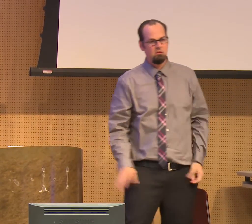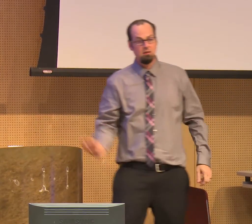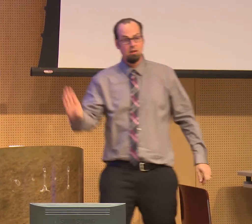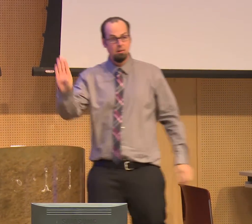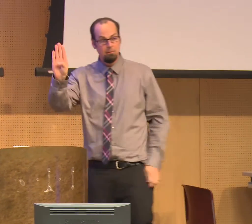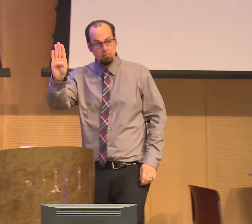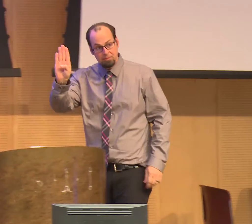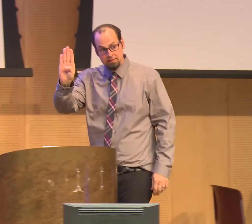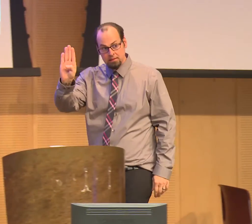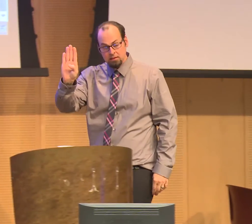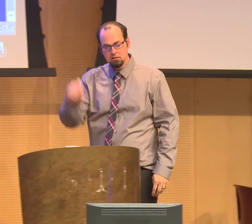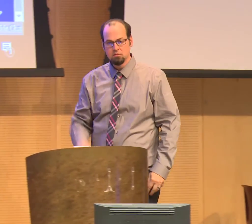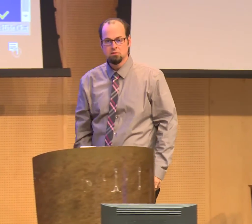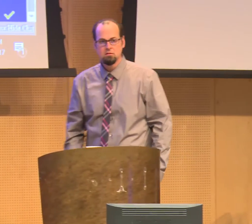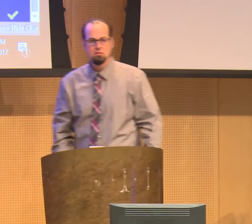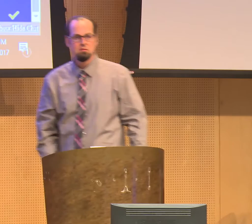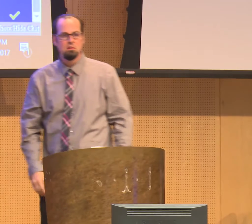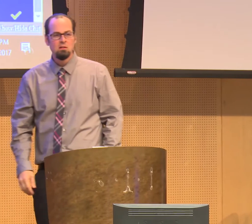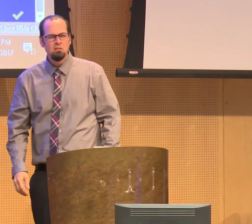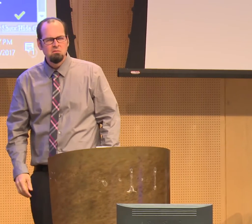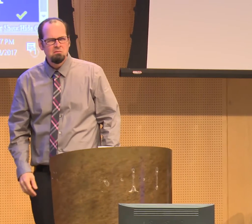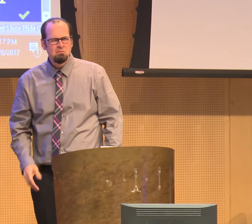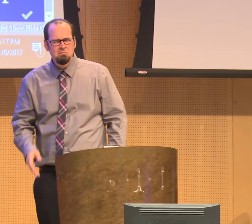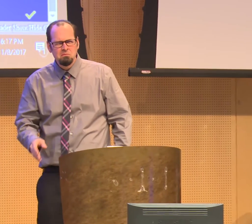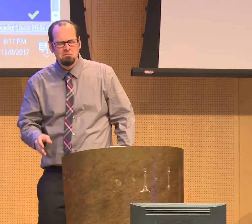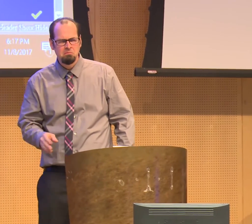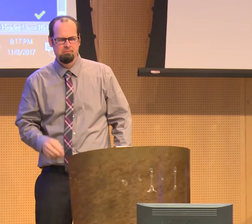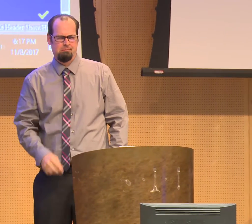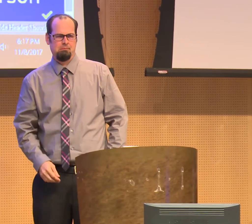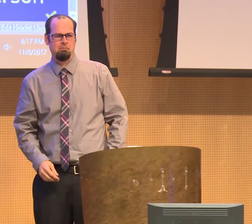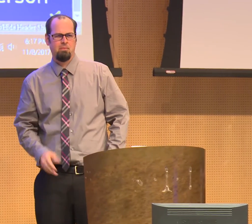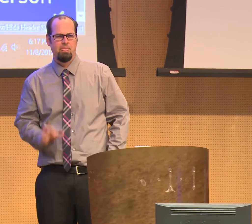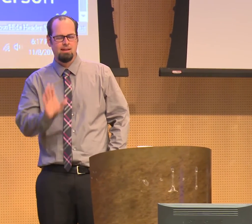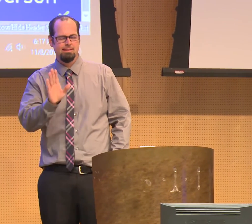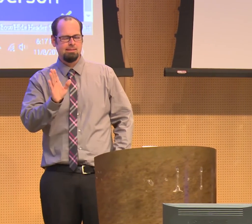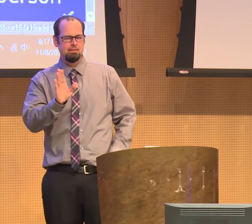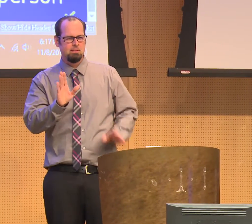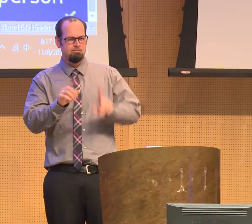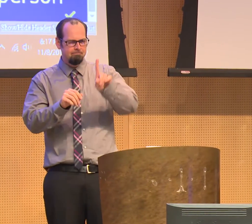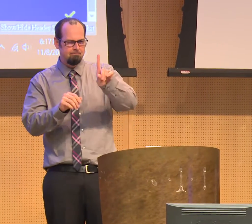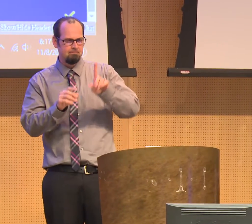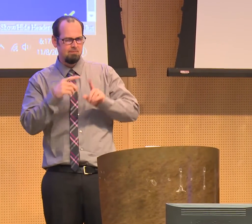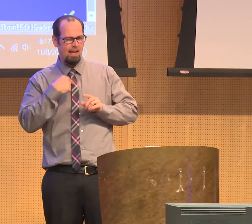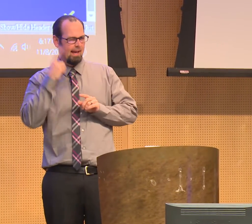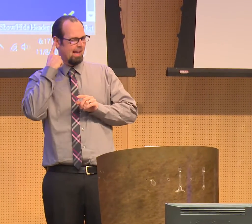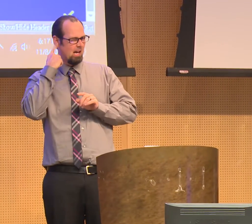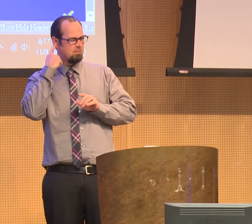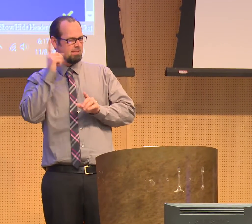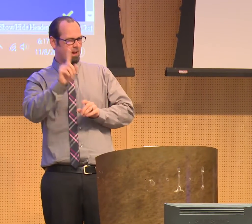person A. Communicating with person B would be to say, "One